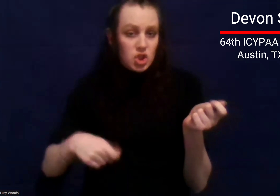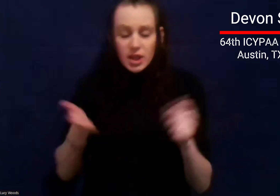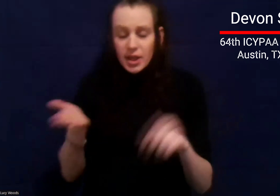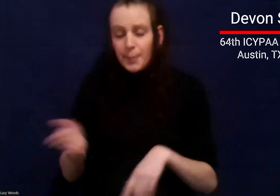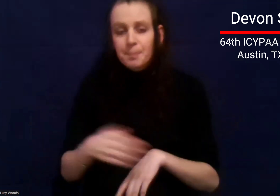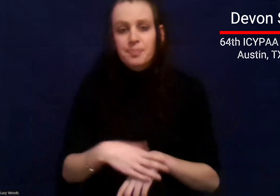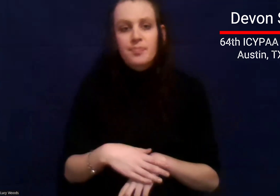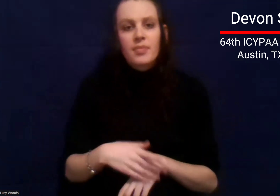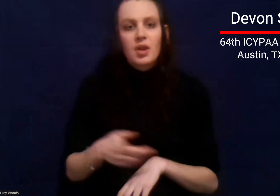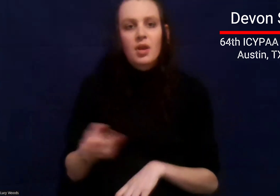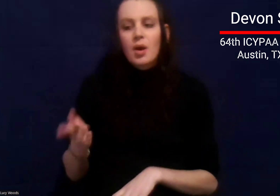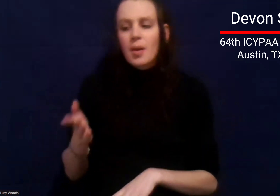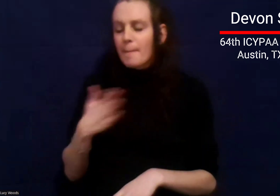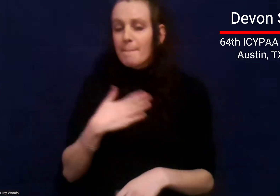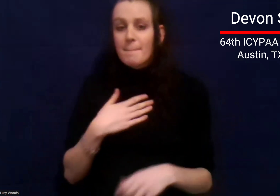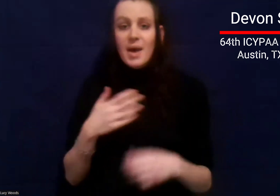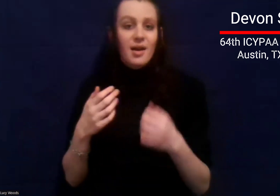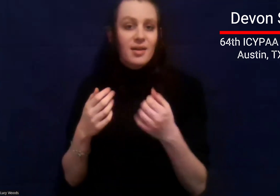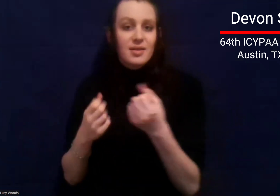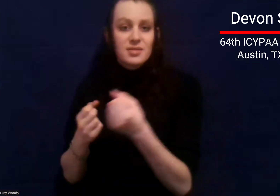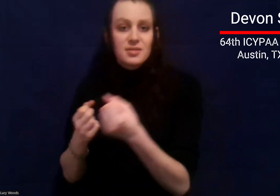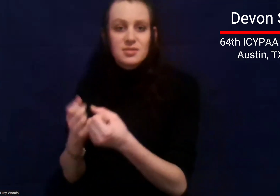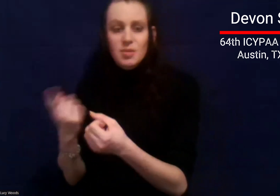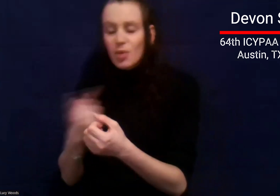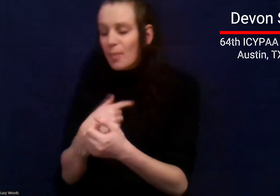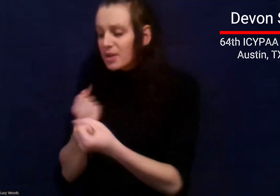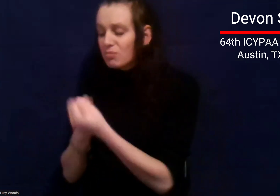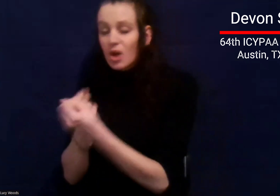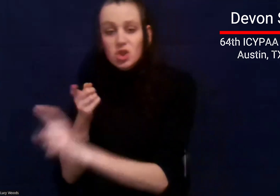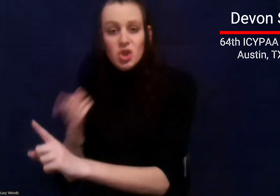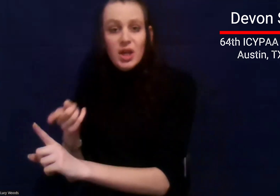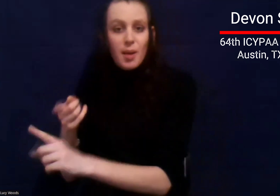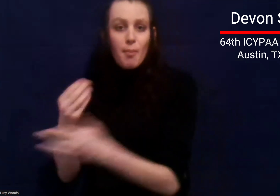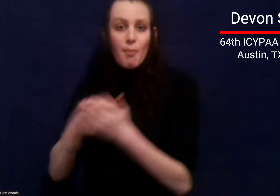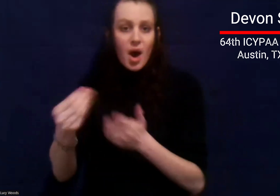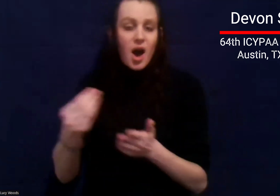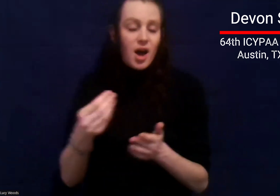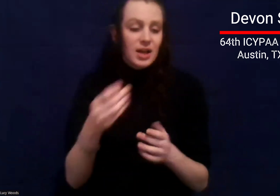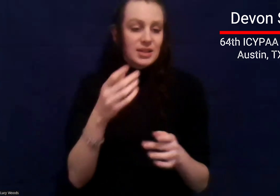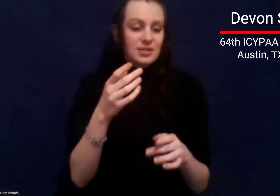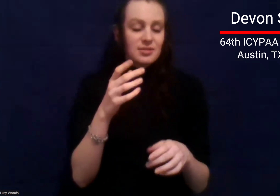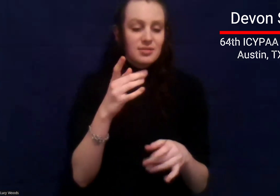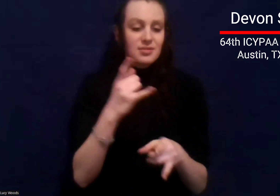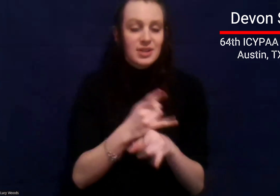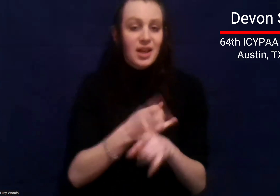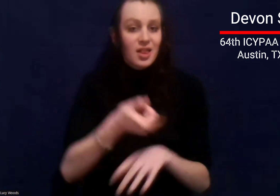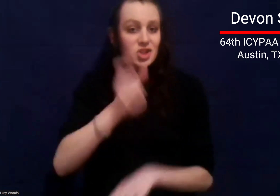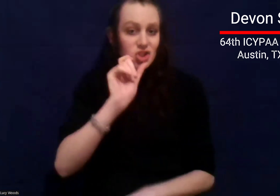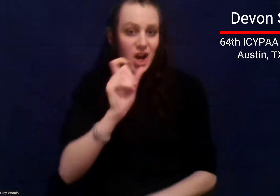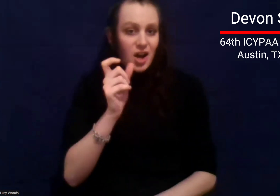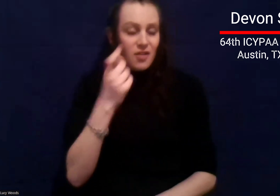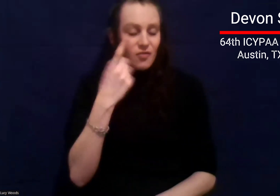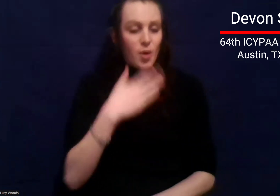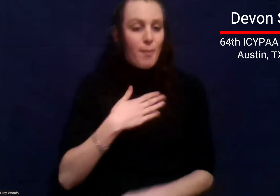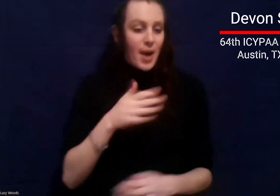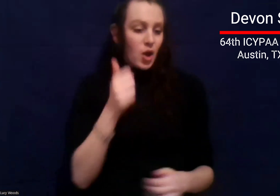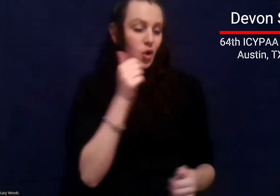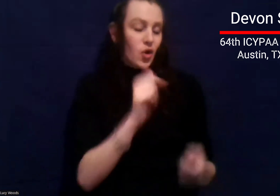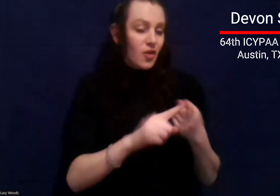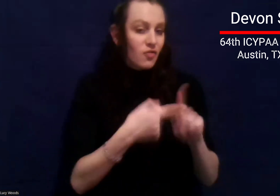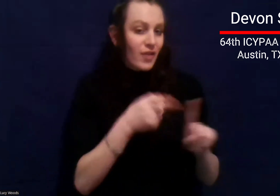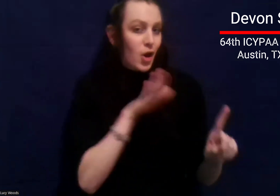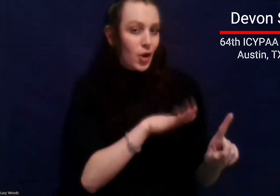sponsees bought my girlfriend a tequila shot on her 21st birthday. And if that isn't proof that Alcoholics Anonymous works, I don't know what